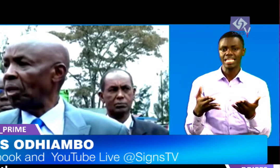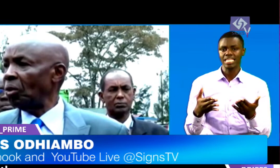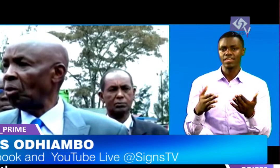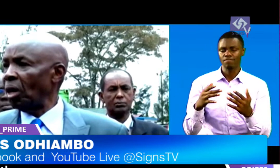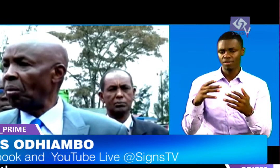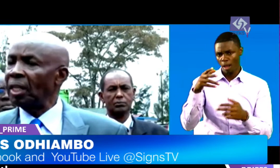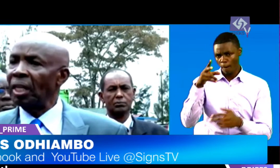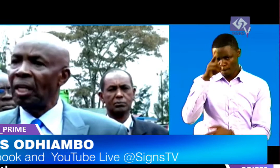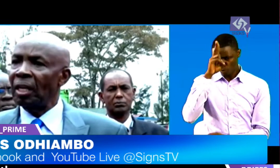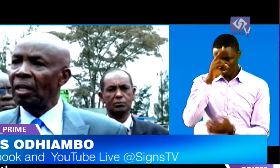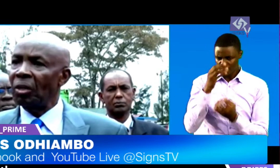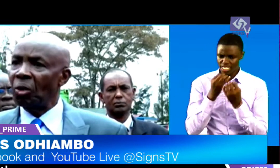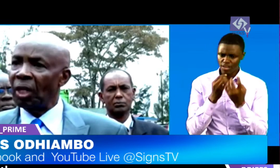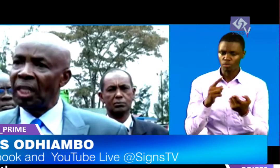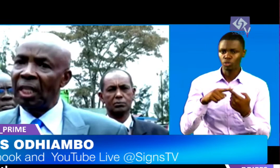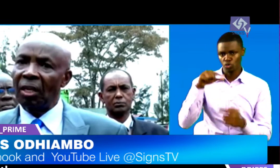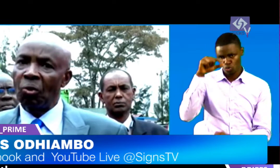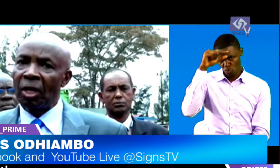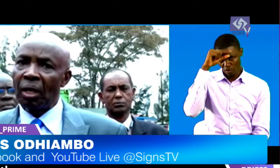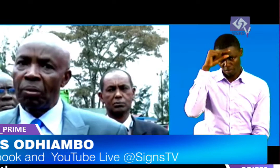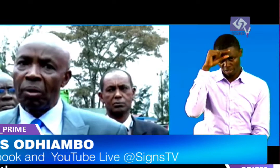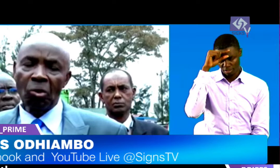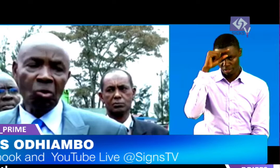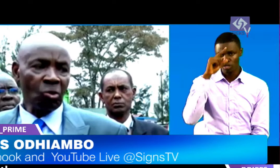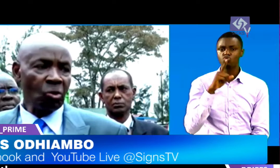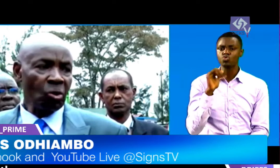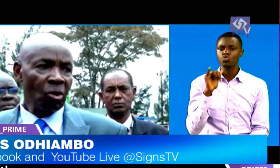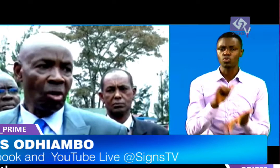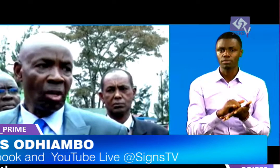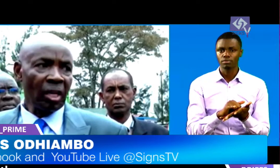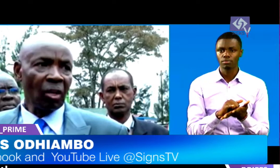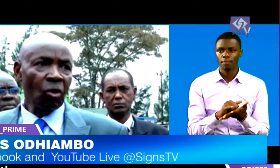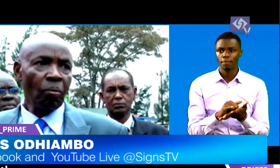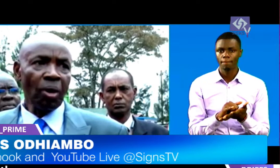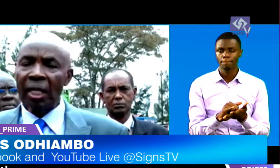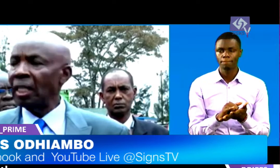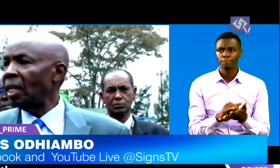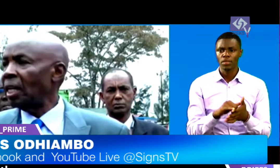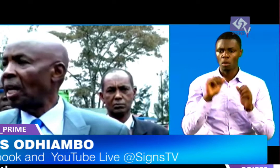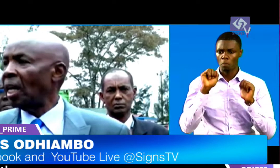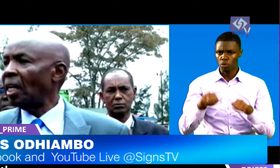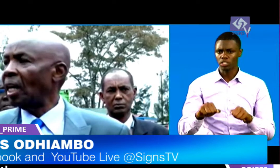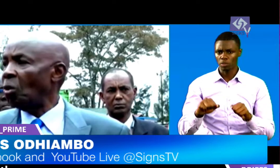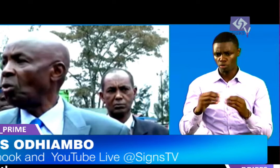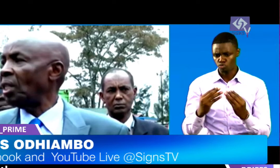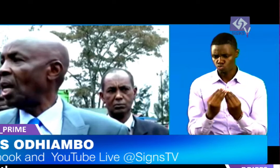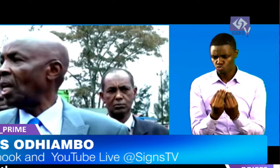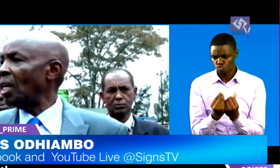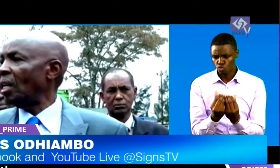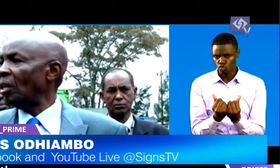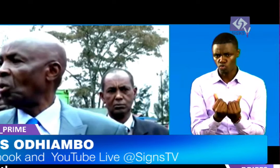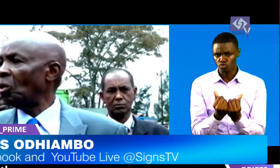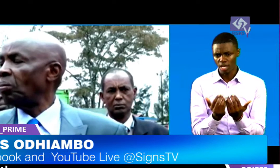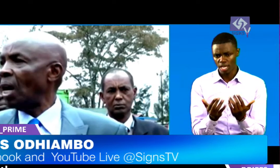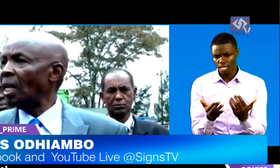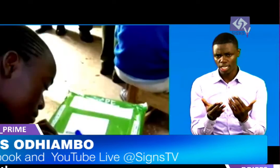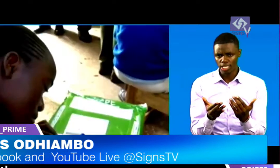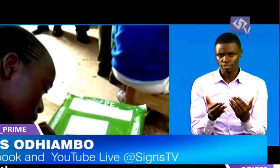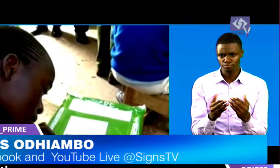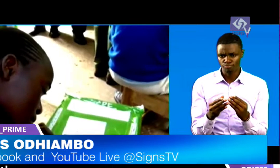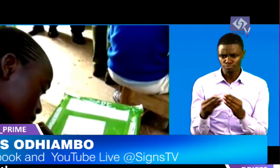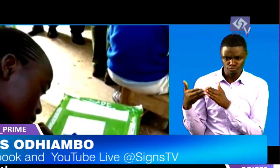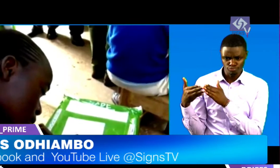and information to government so that we can be able to combat and counter those